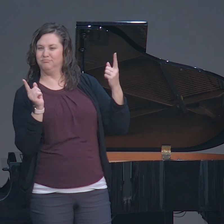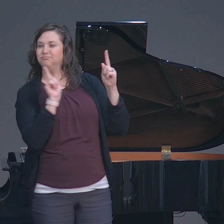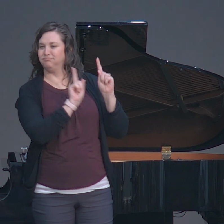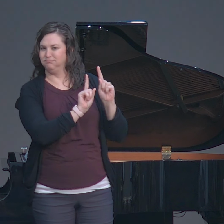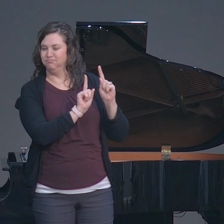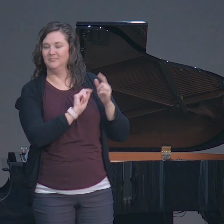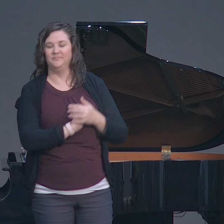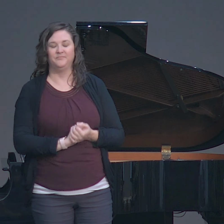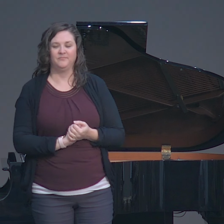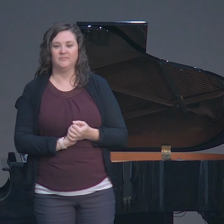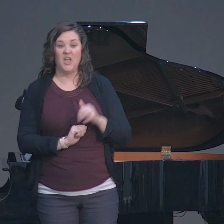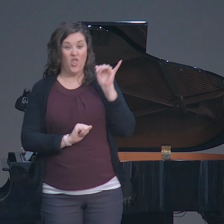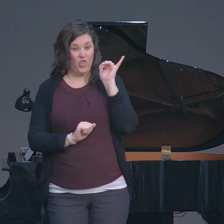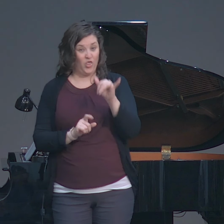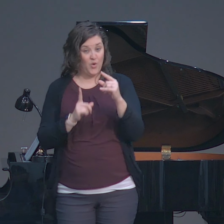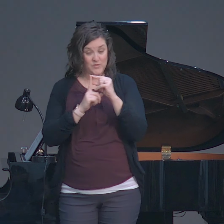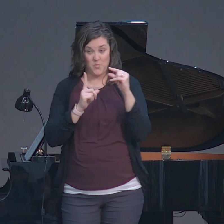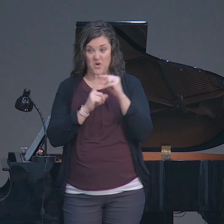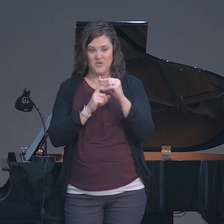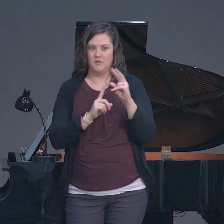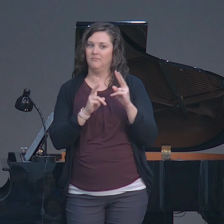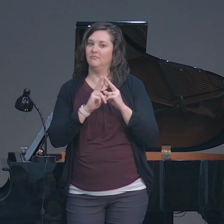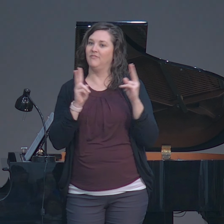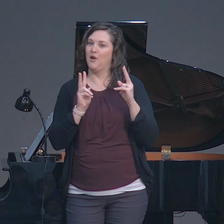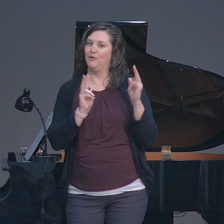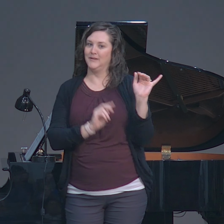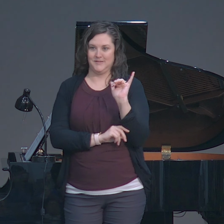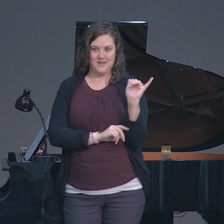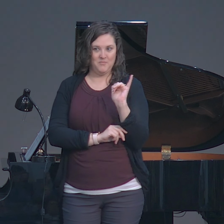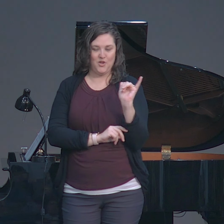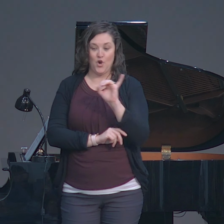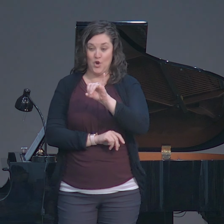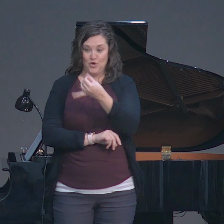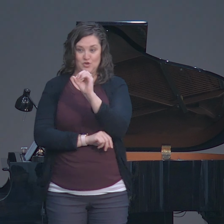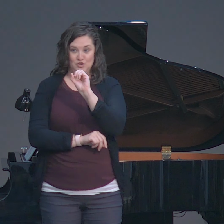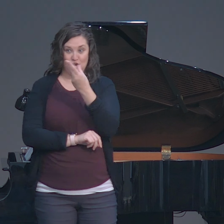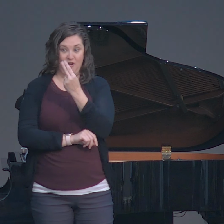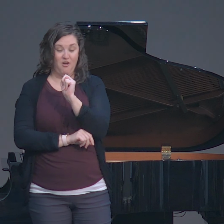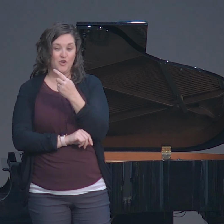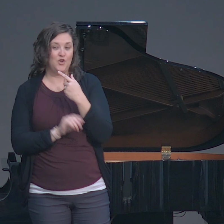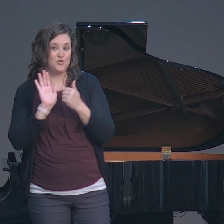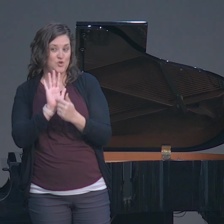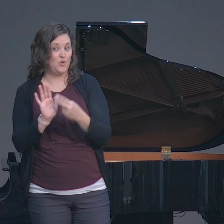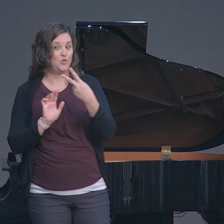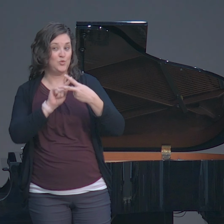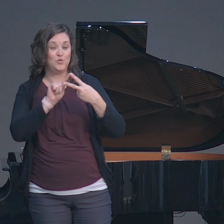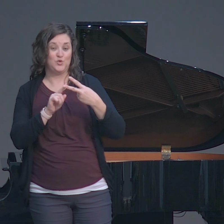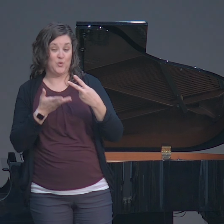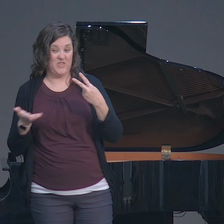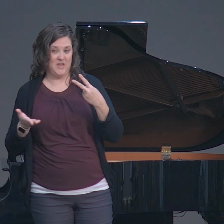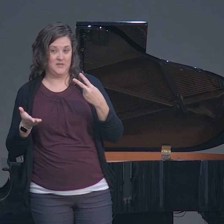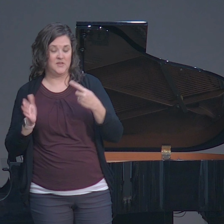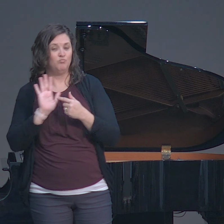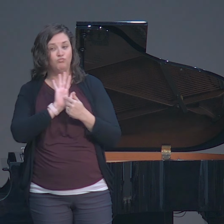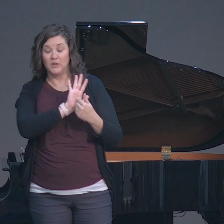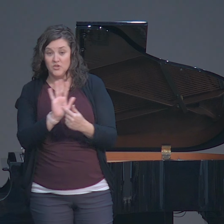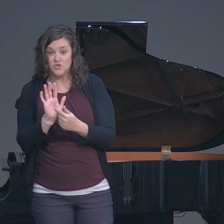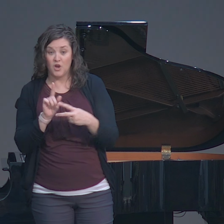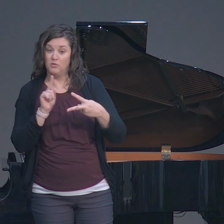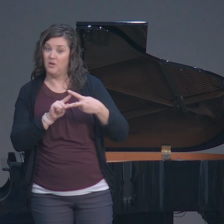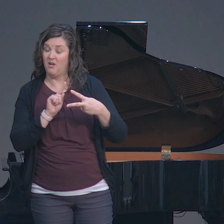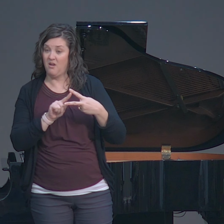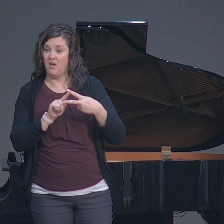With these words, which were very similar to those of Jesus, John revealed two things. One, he revealed that in